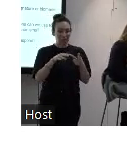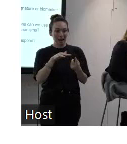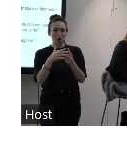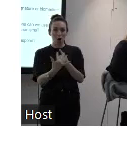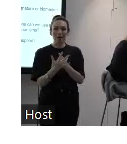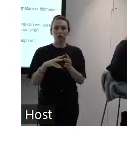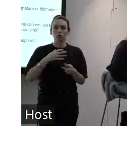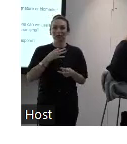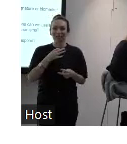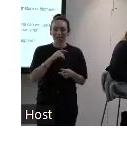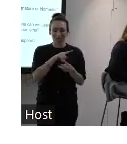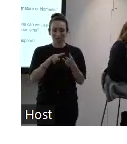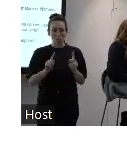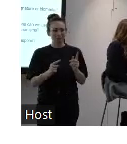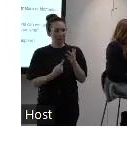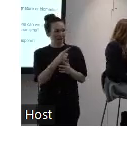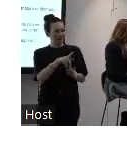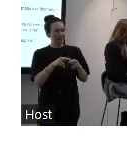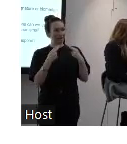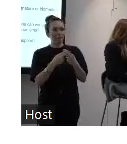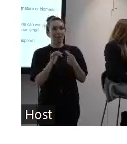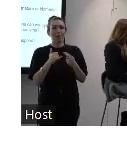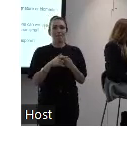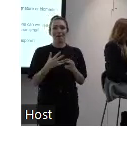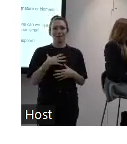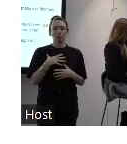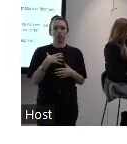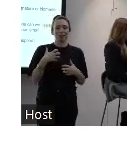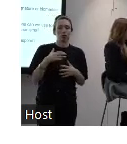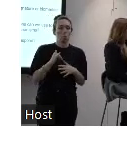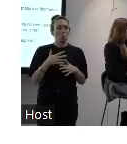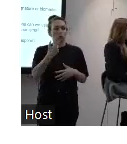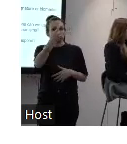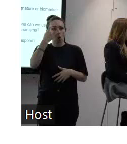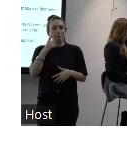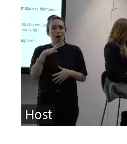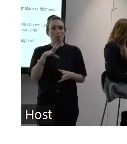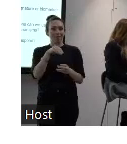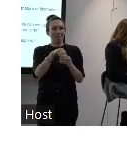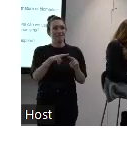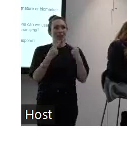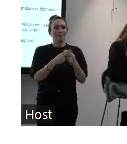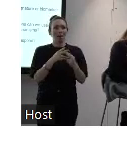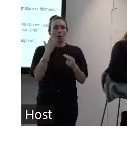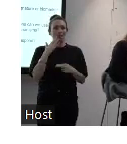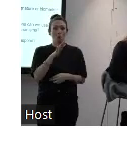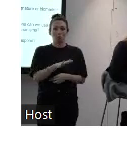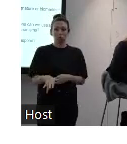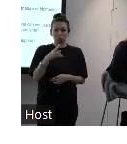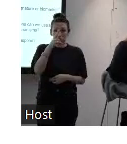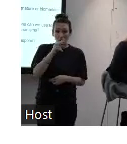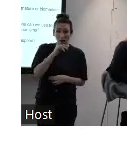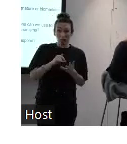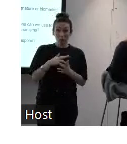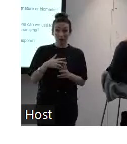been stress, trauma in early childhood that could potentially exacerbate certain symptoms? And then have